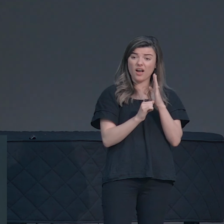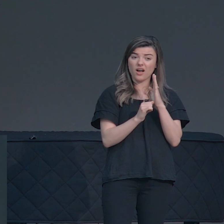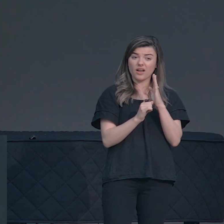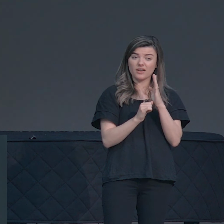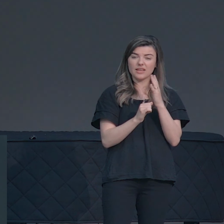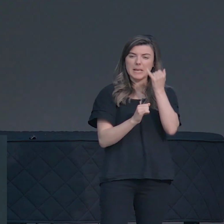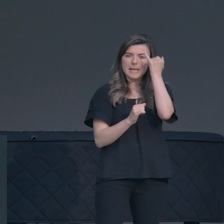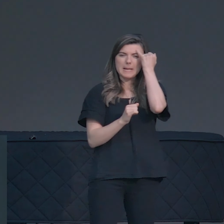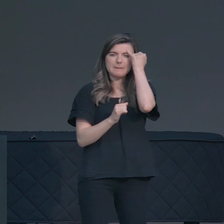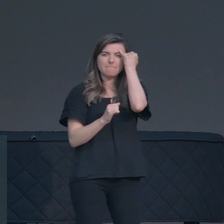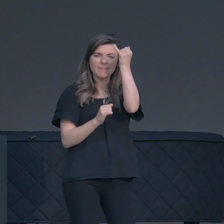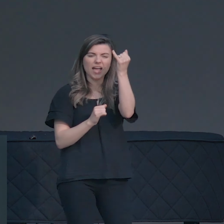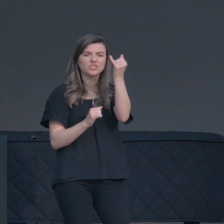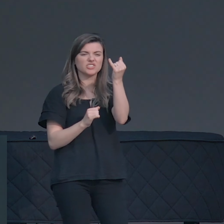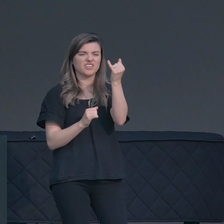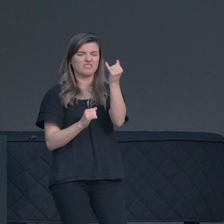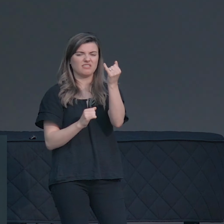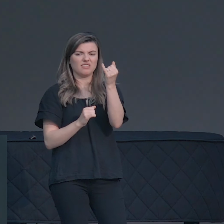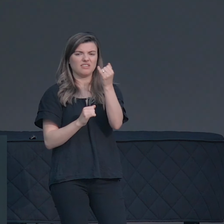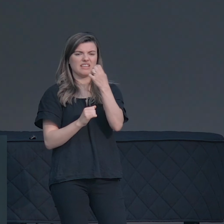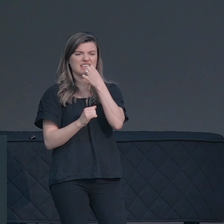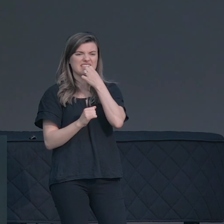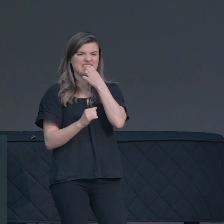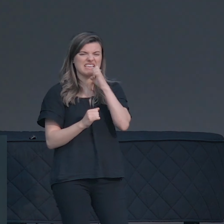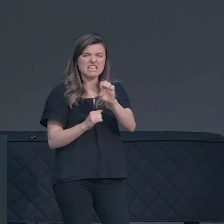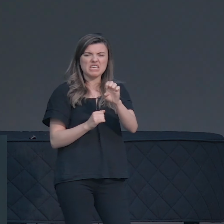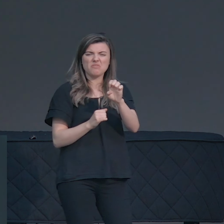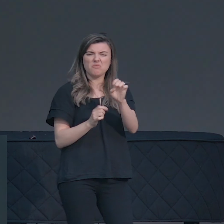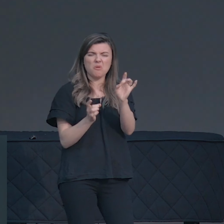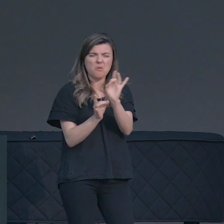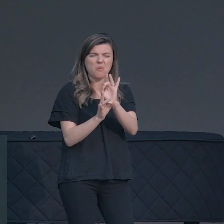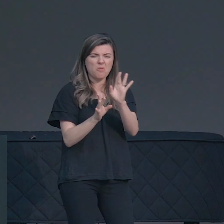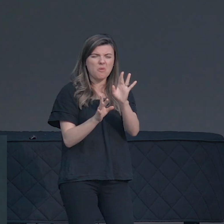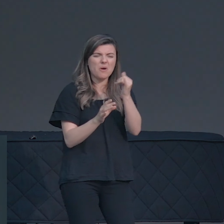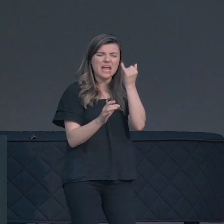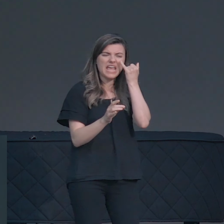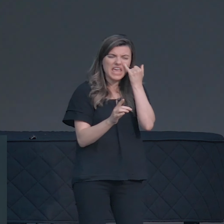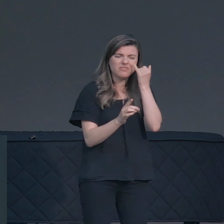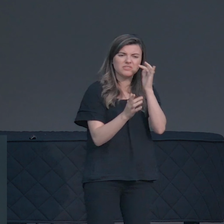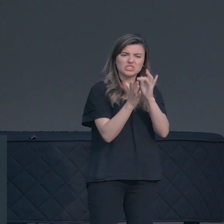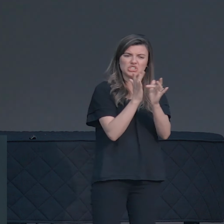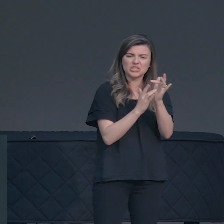evil that it would be for God to worship Satan.